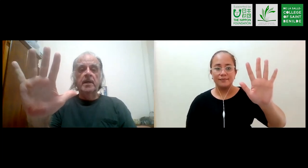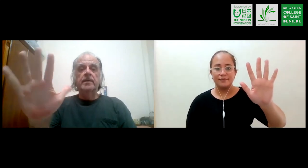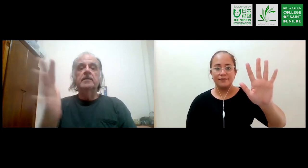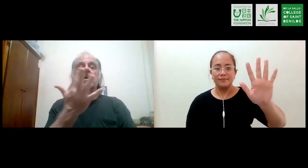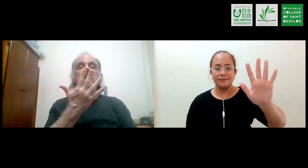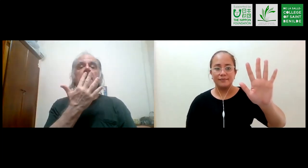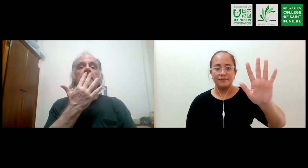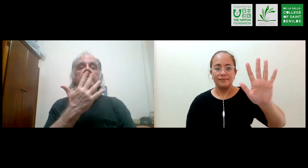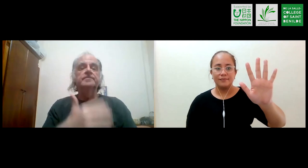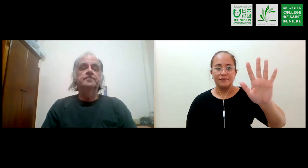and color.